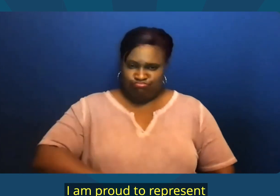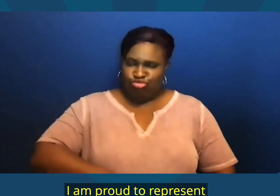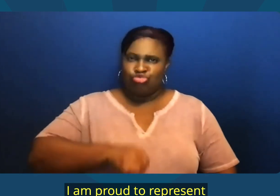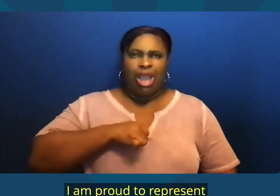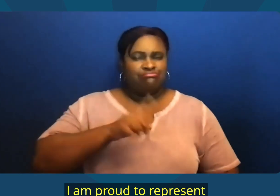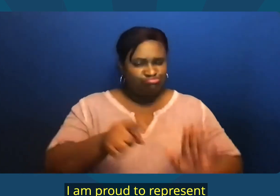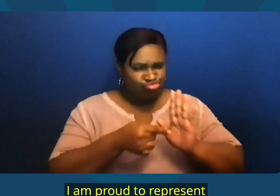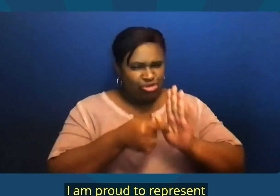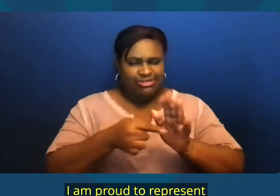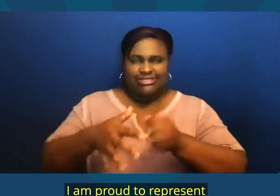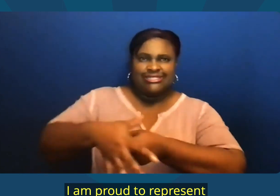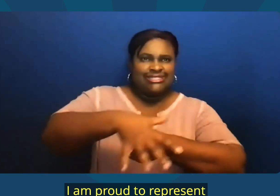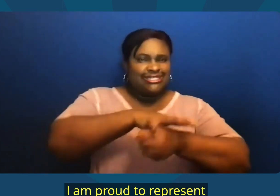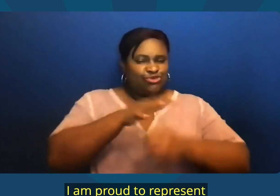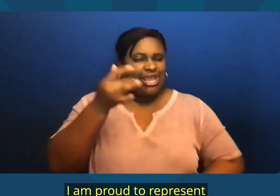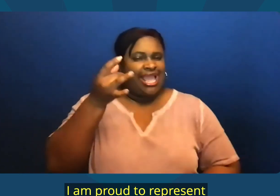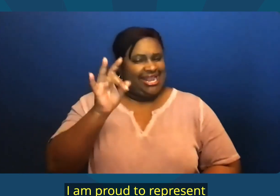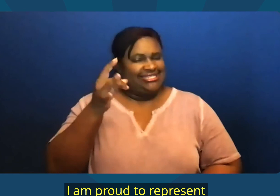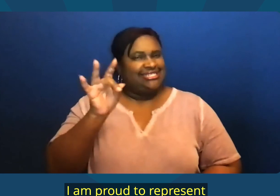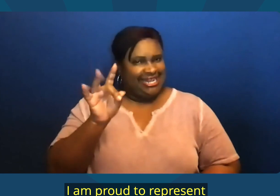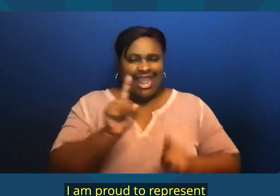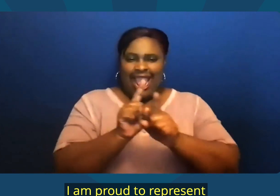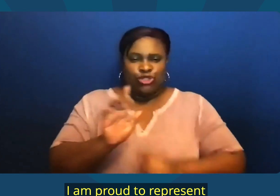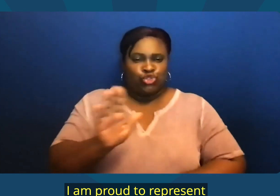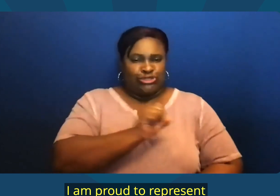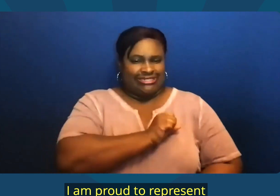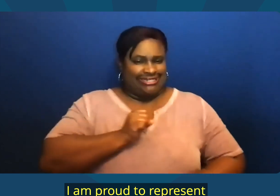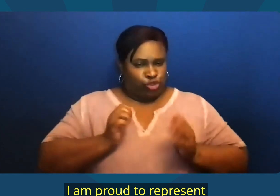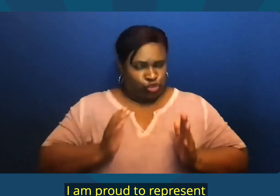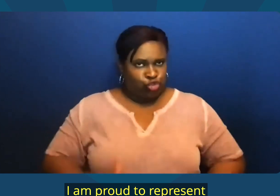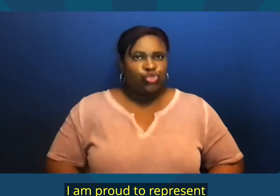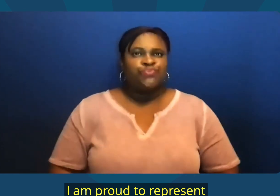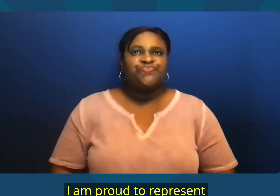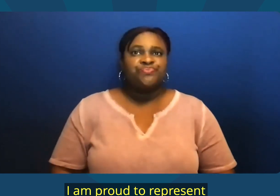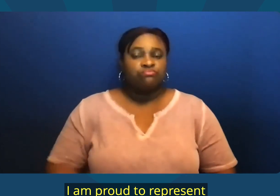I am proud to represent District 18 in the State Senate.